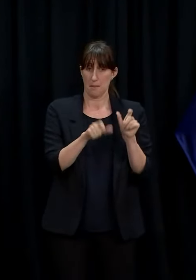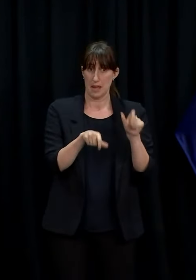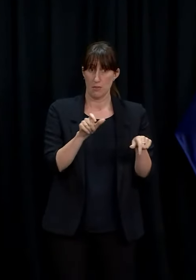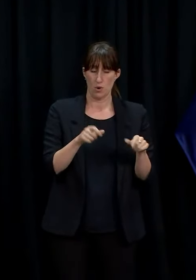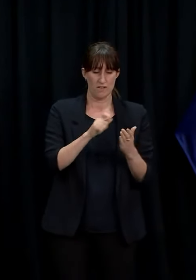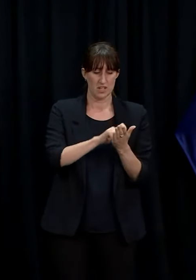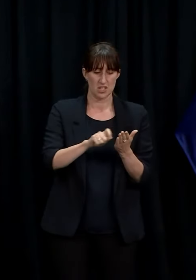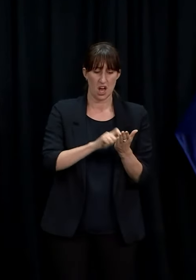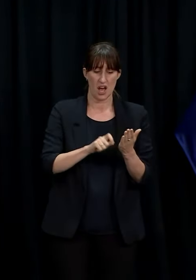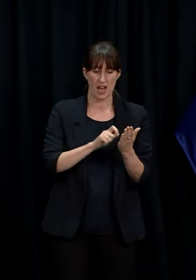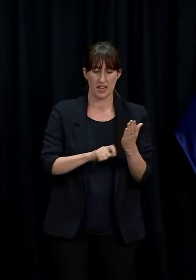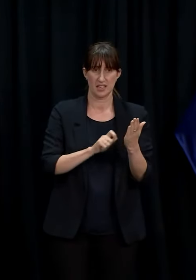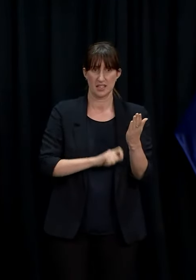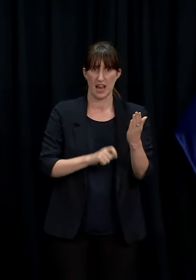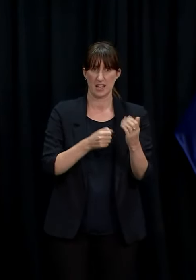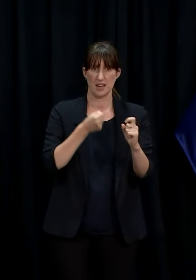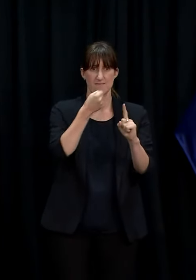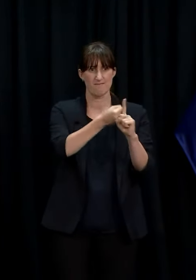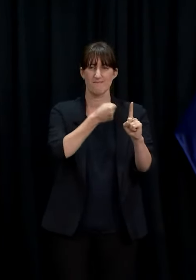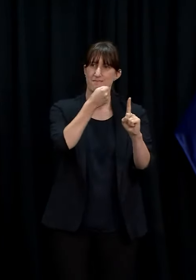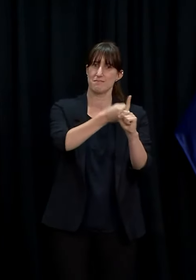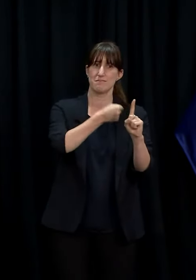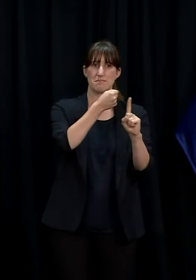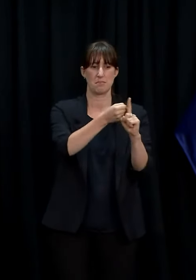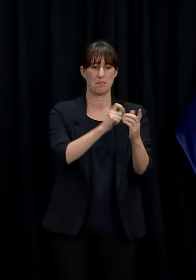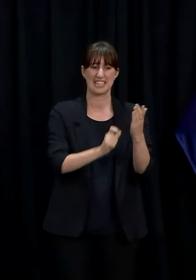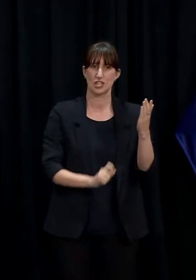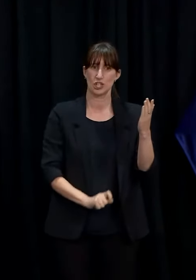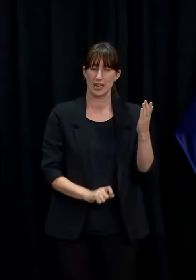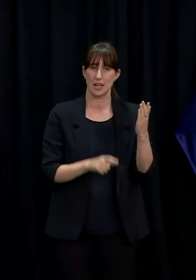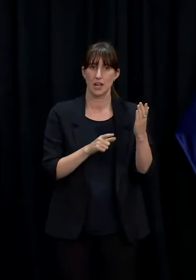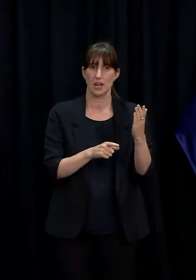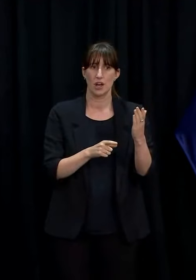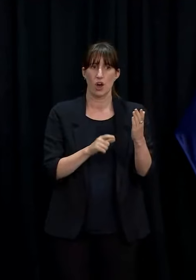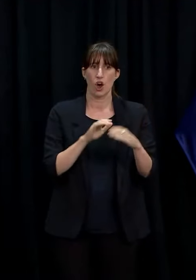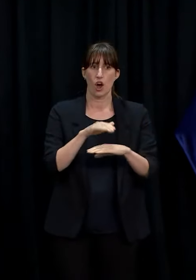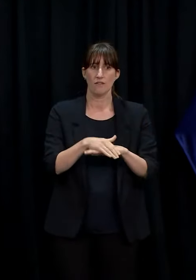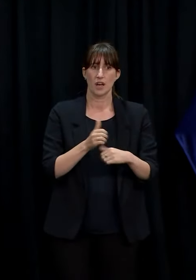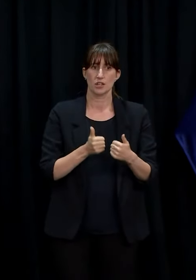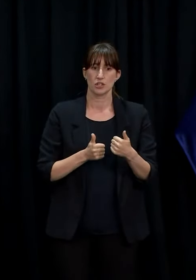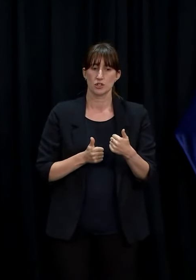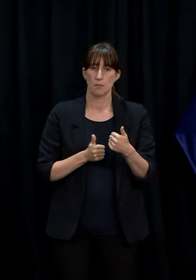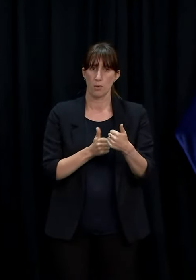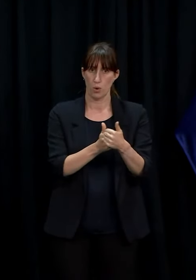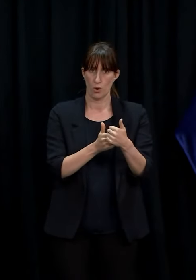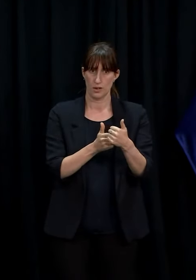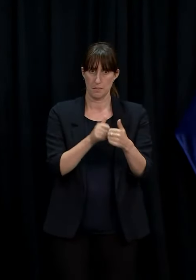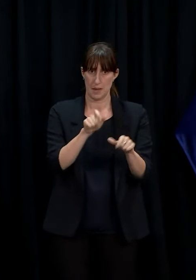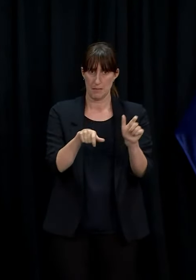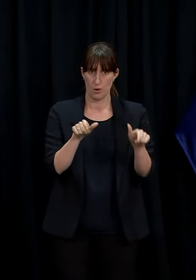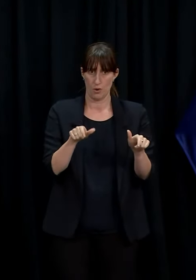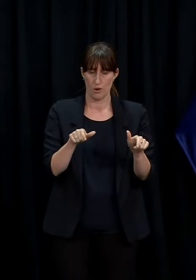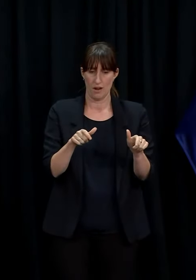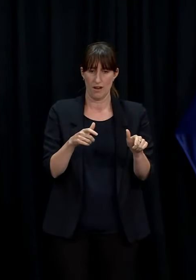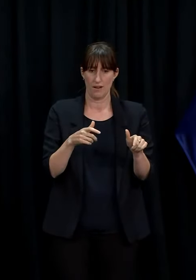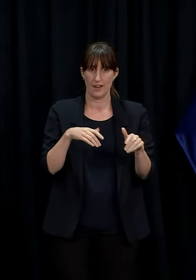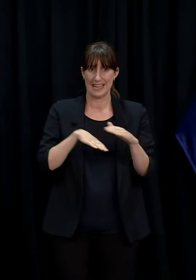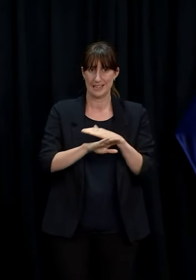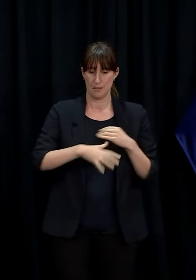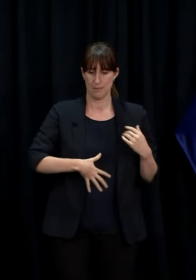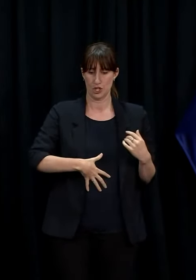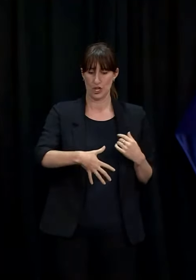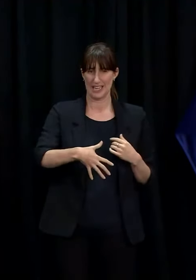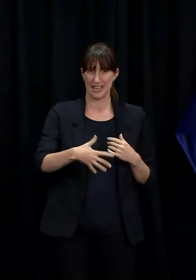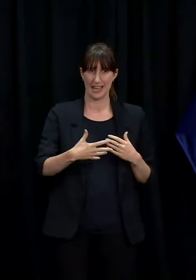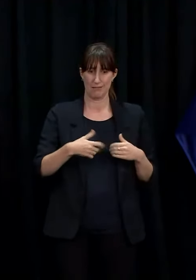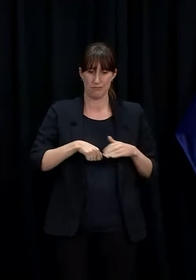people that are allowed to support people with women giving birth in maternity wards. What do you need to see